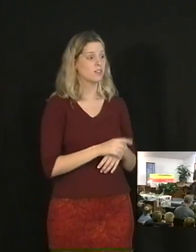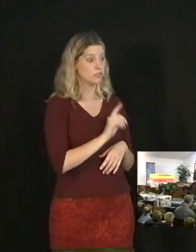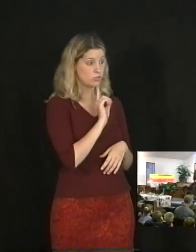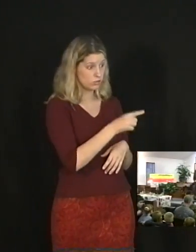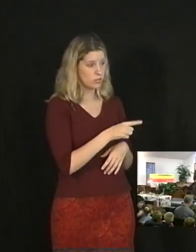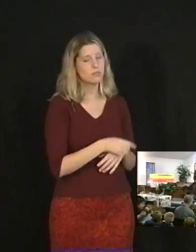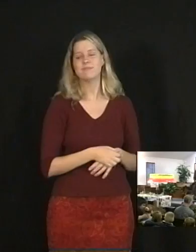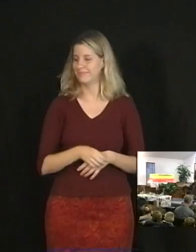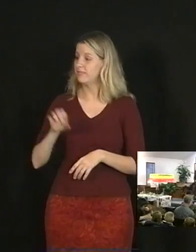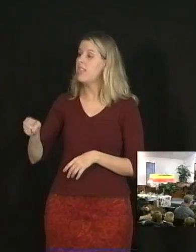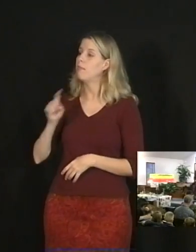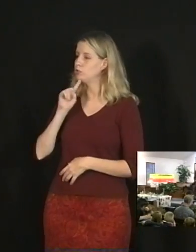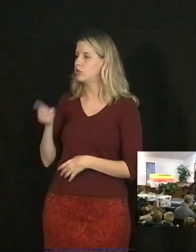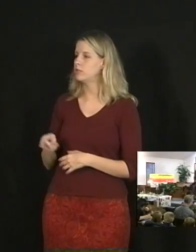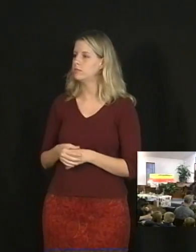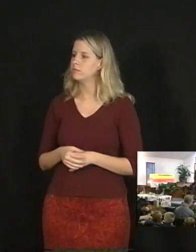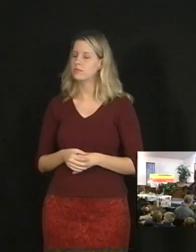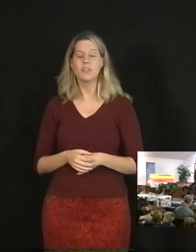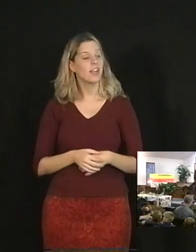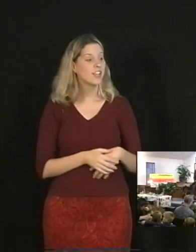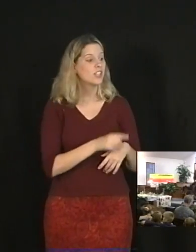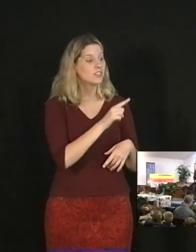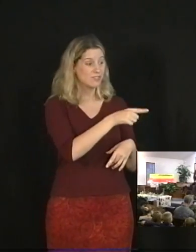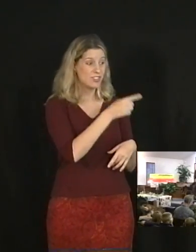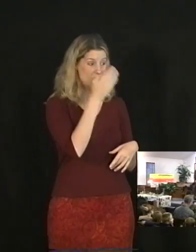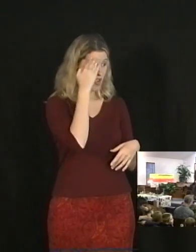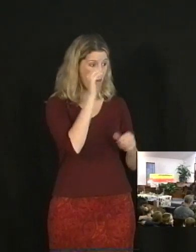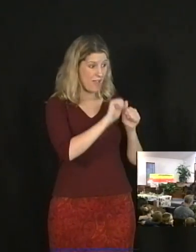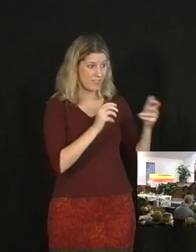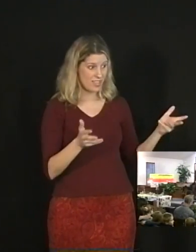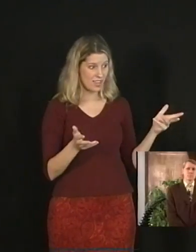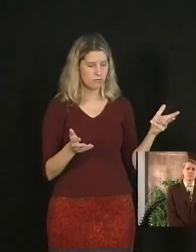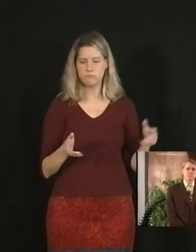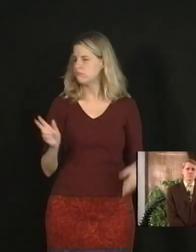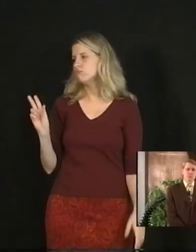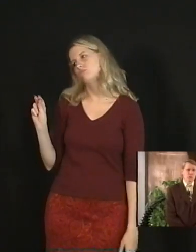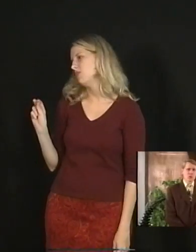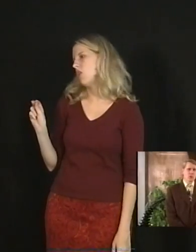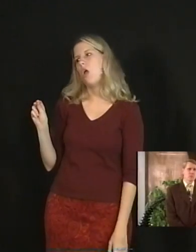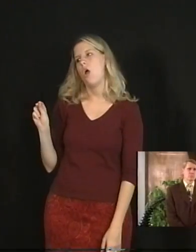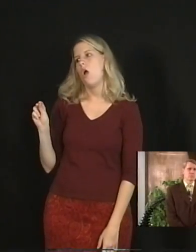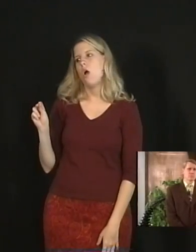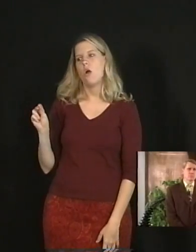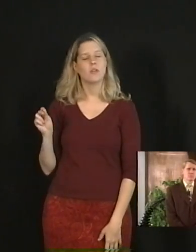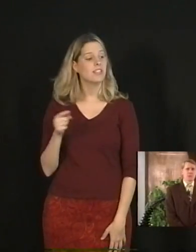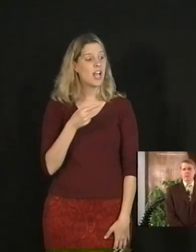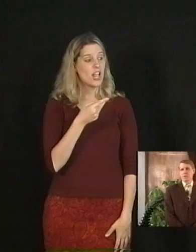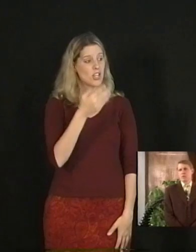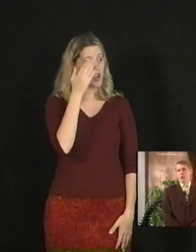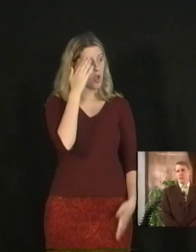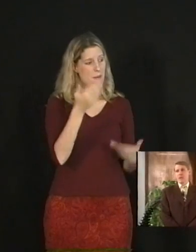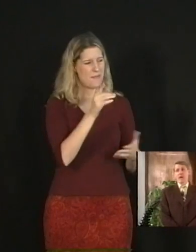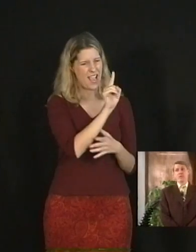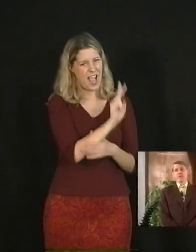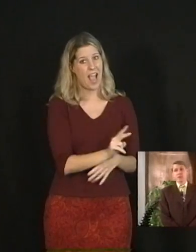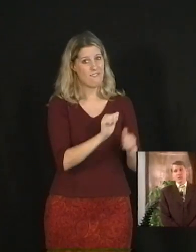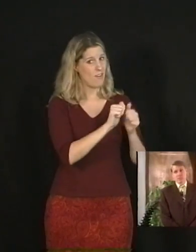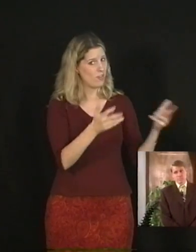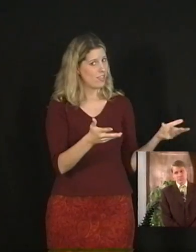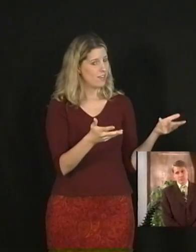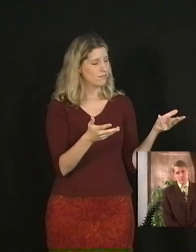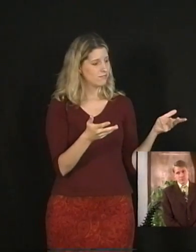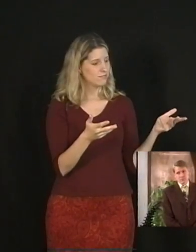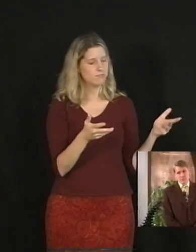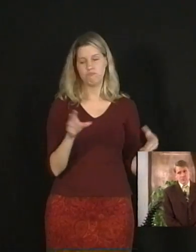sure?" He said, "Yep, I'm sure." I said, "Well, son, do you know everything?" He said, "No." I said, "Do you know maybe half of